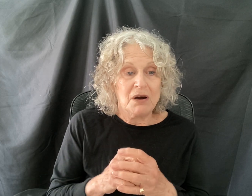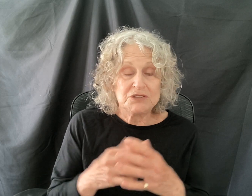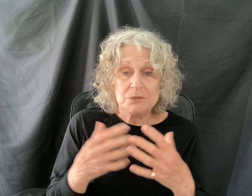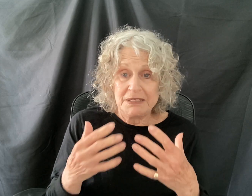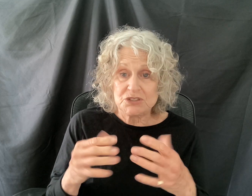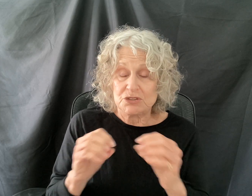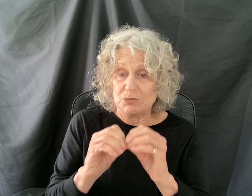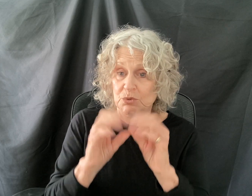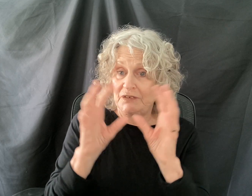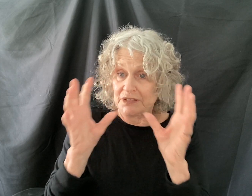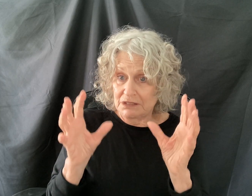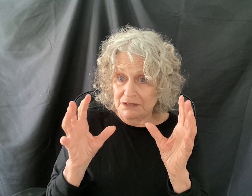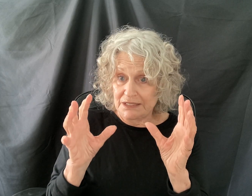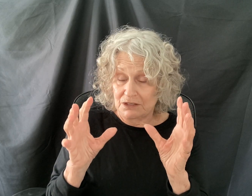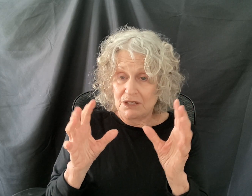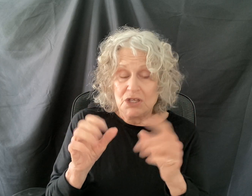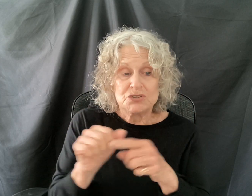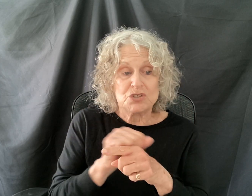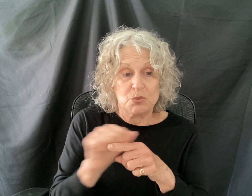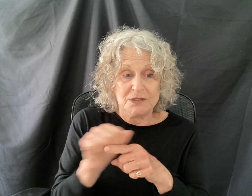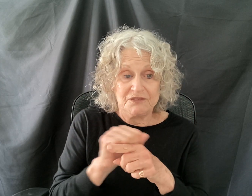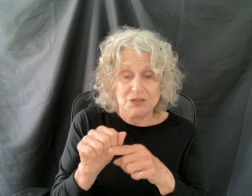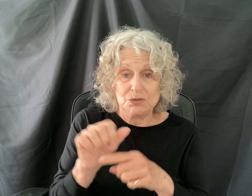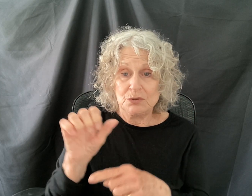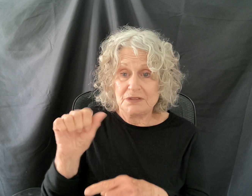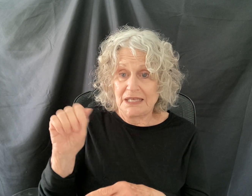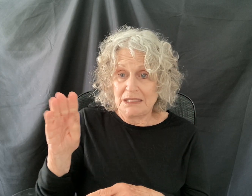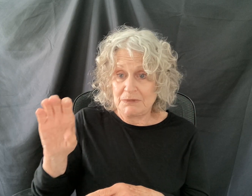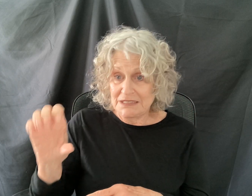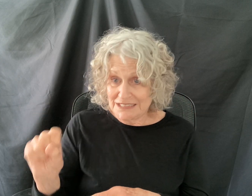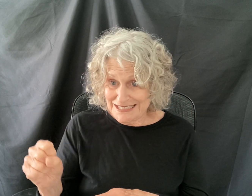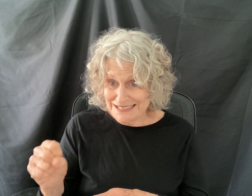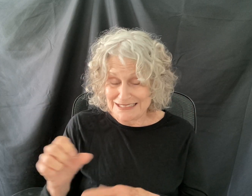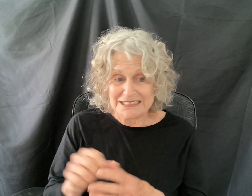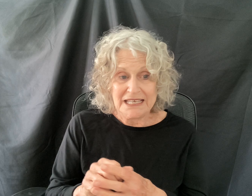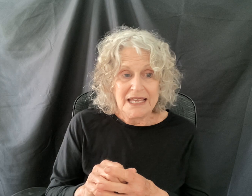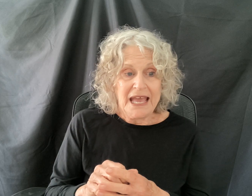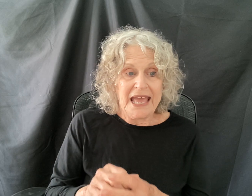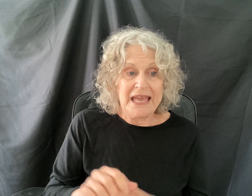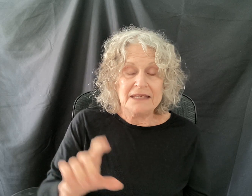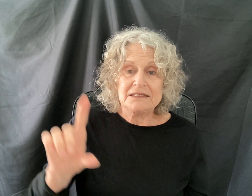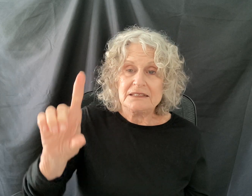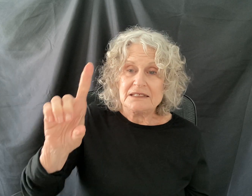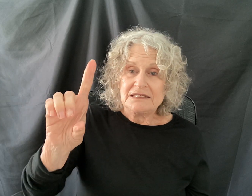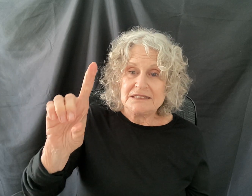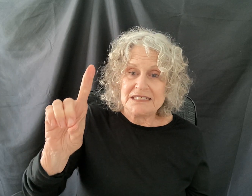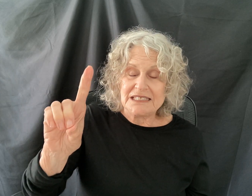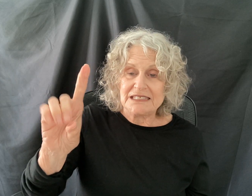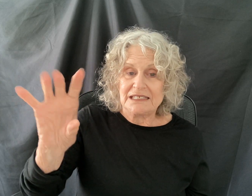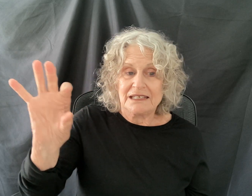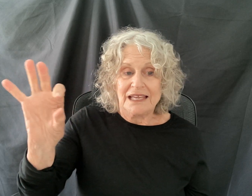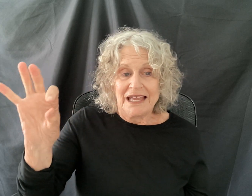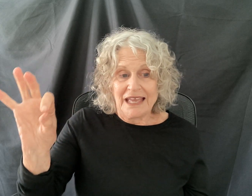to make sure that we're very clear. So review the ABCs and D,